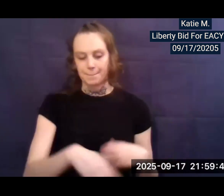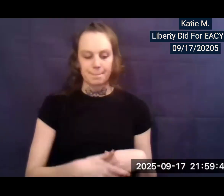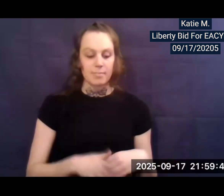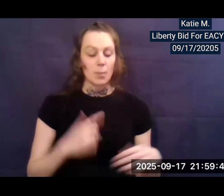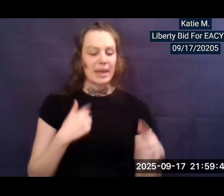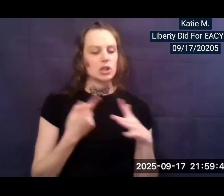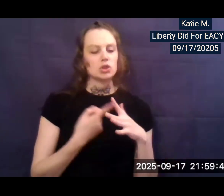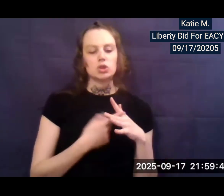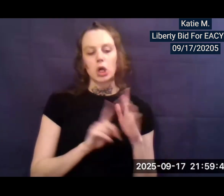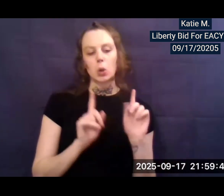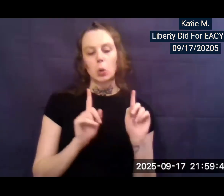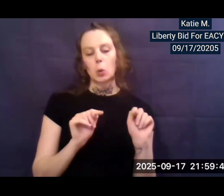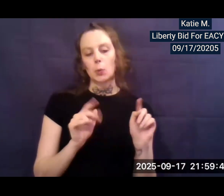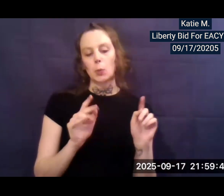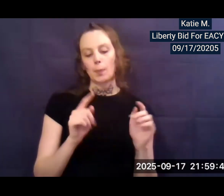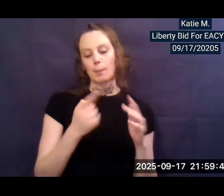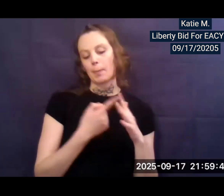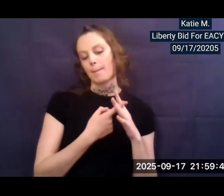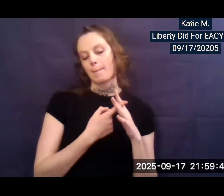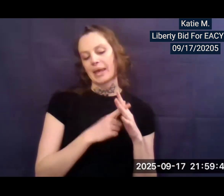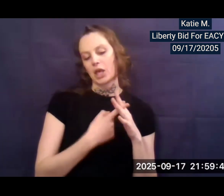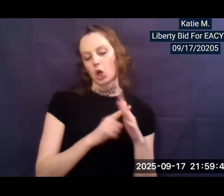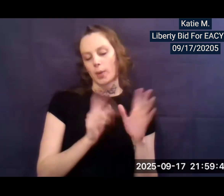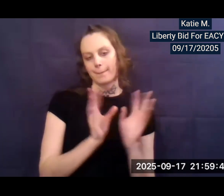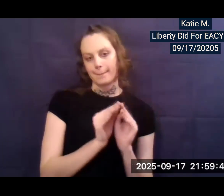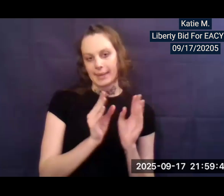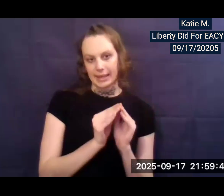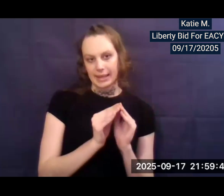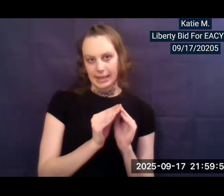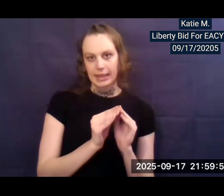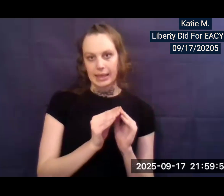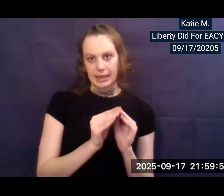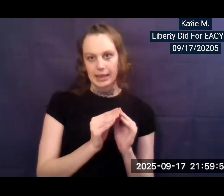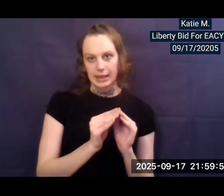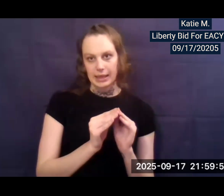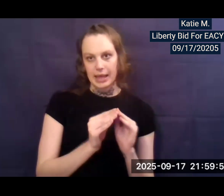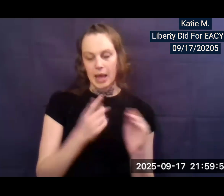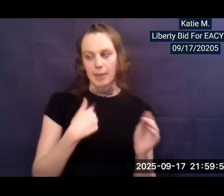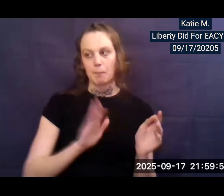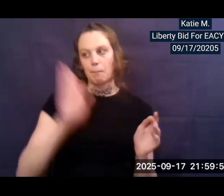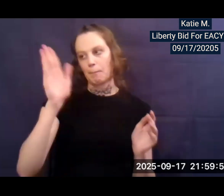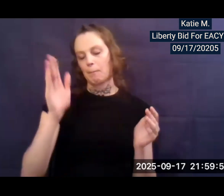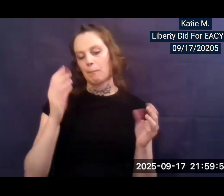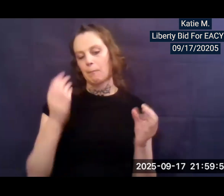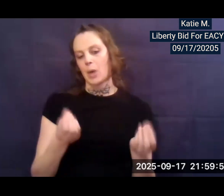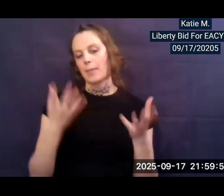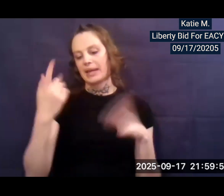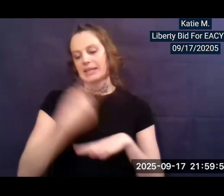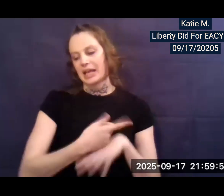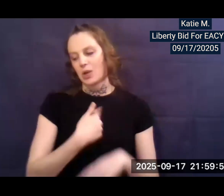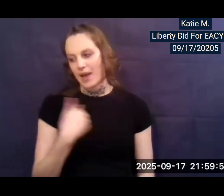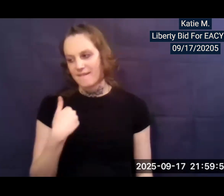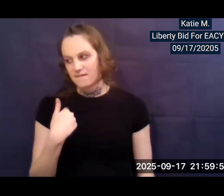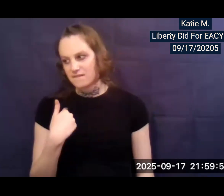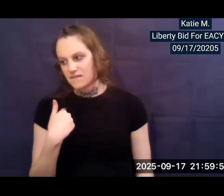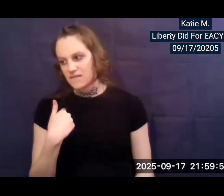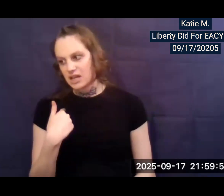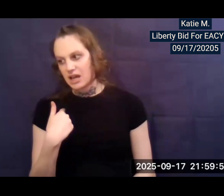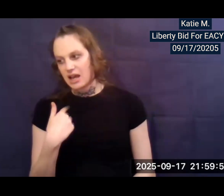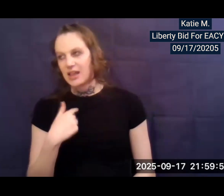like, raise my hand and be like, and had said, like, how many days I had. And then, like, I'm like, do I say it? Until I said one day. And a woman